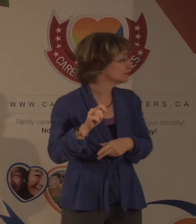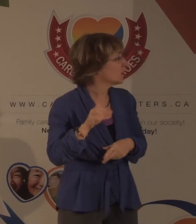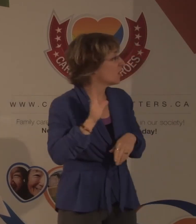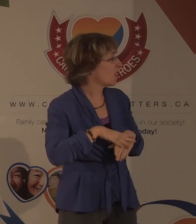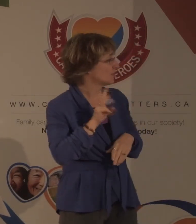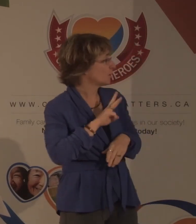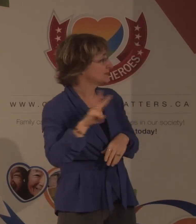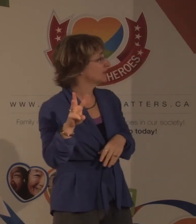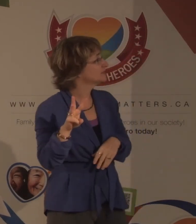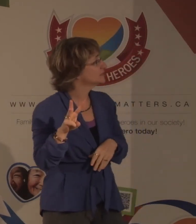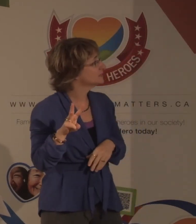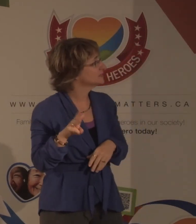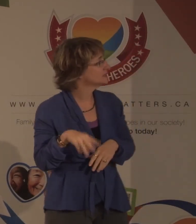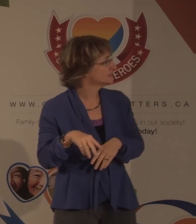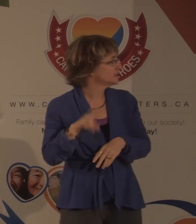Our website is